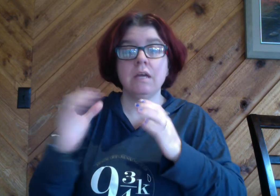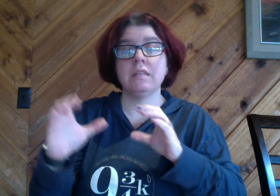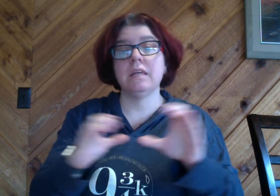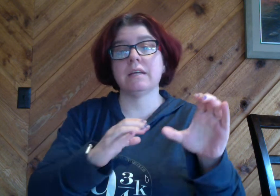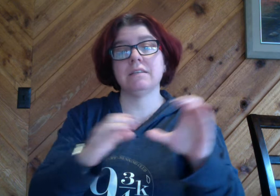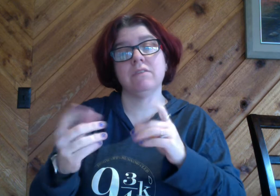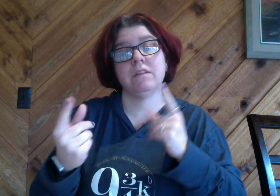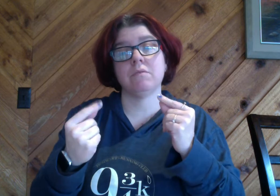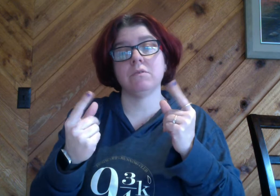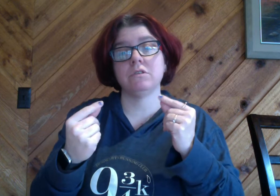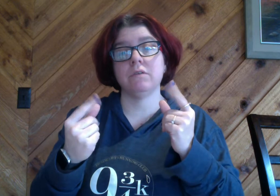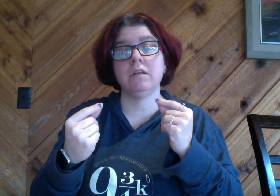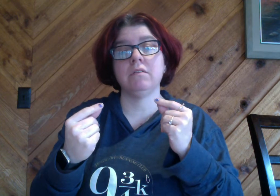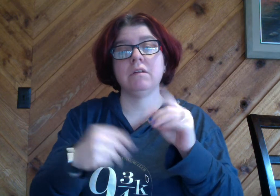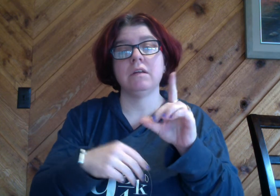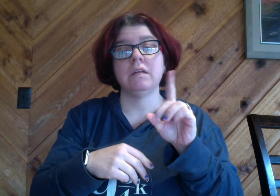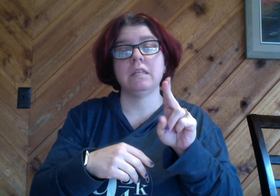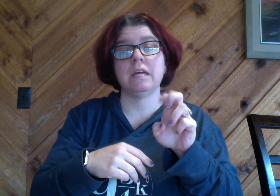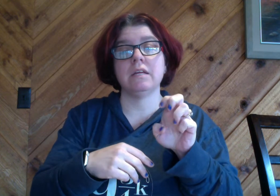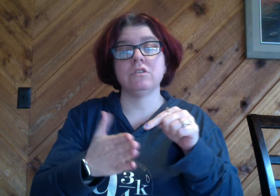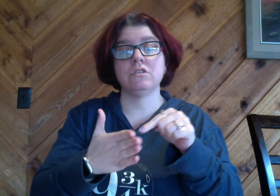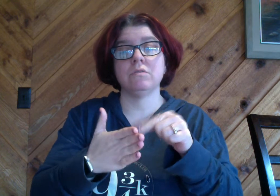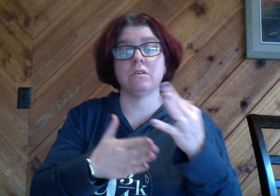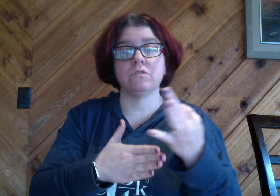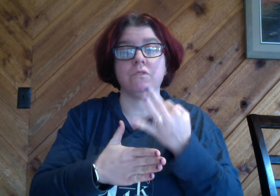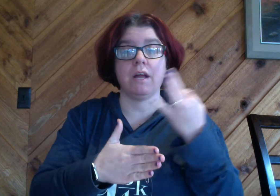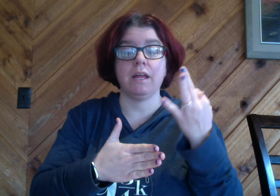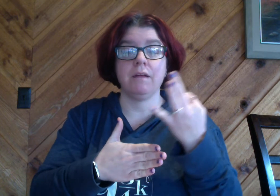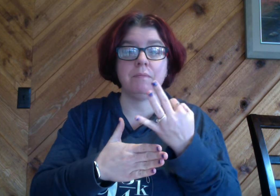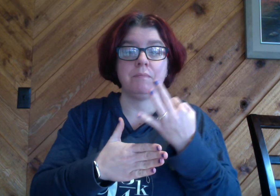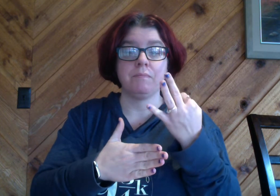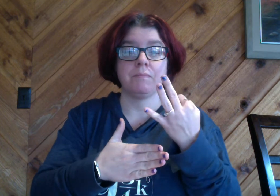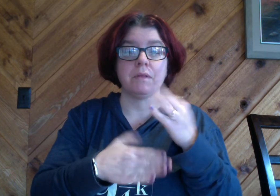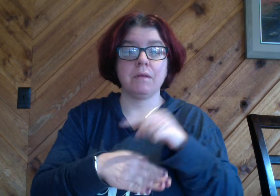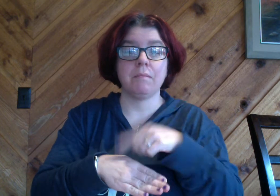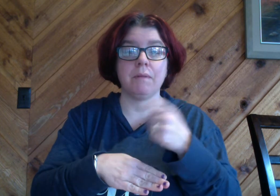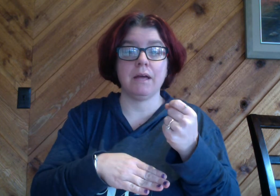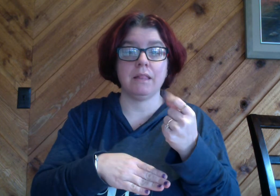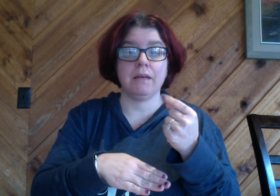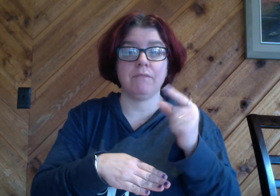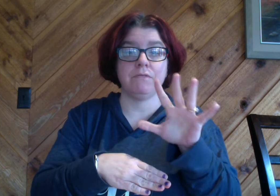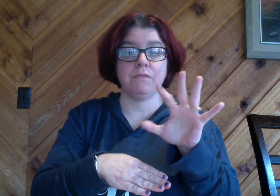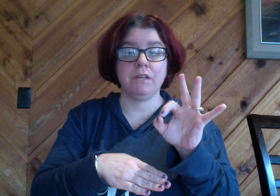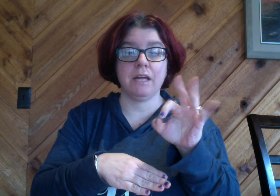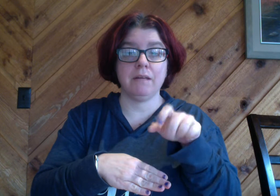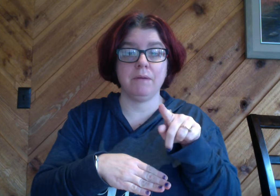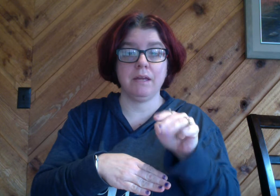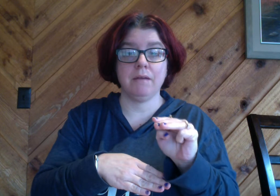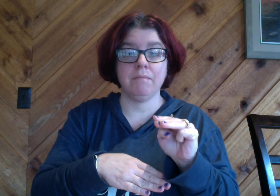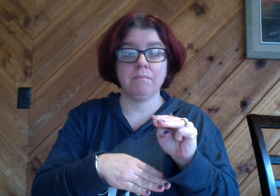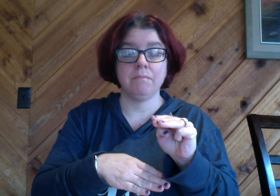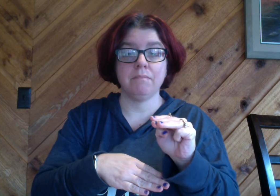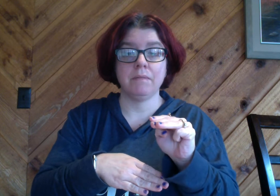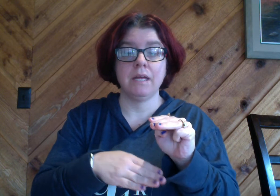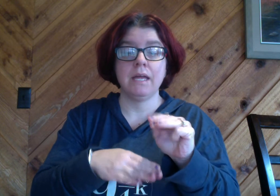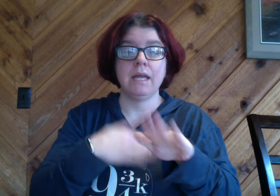The activity that we're doing that is due this Friday by 11:59 p.m.